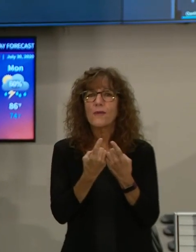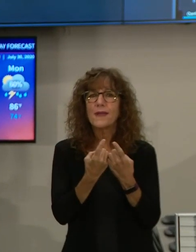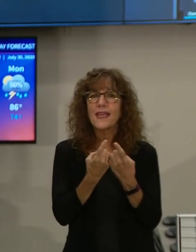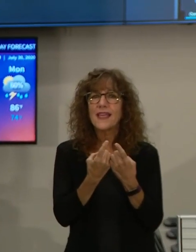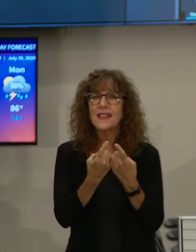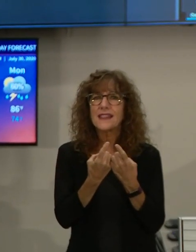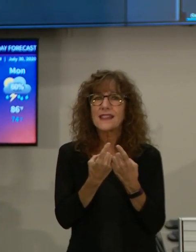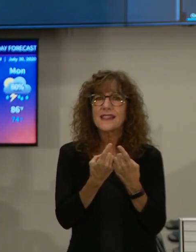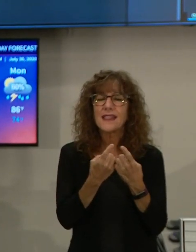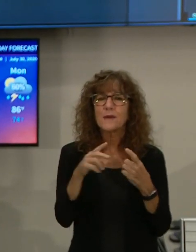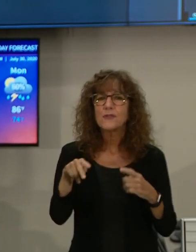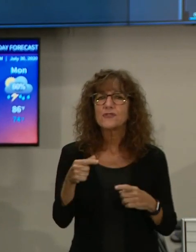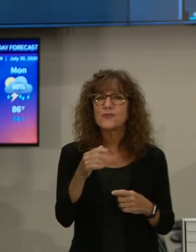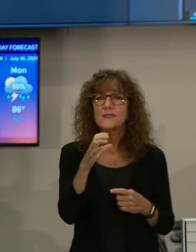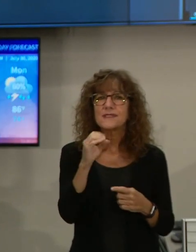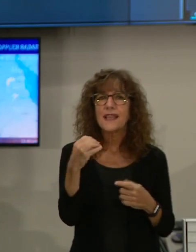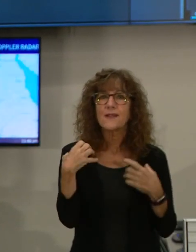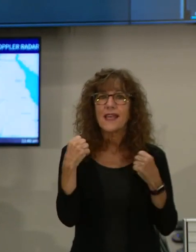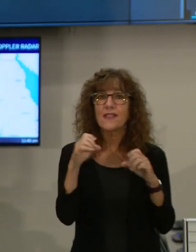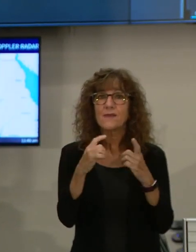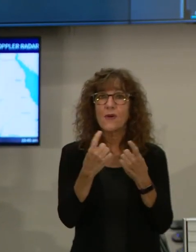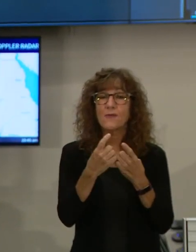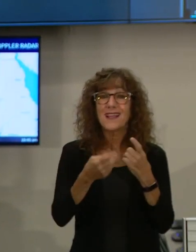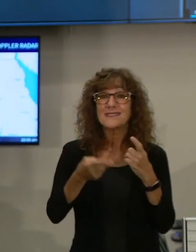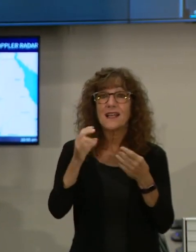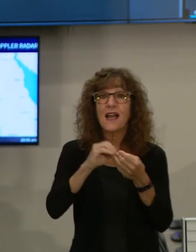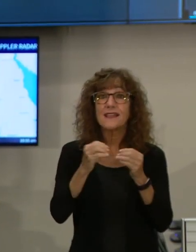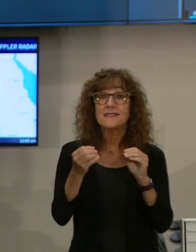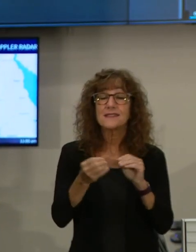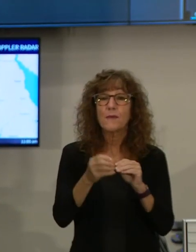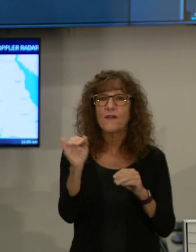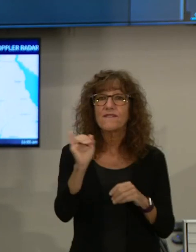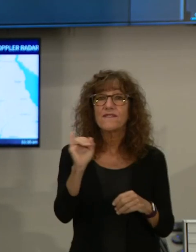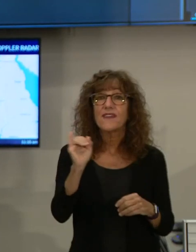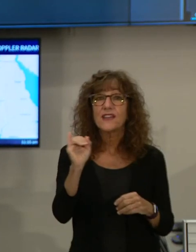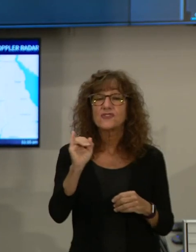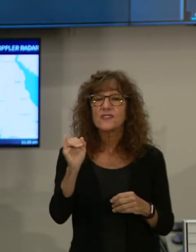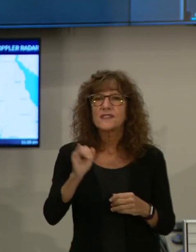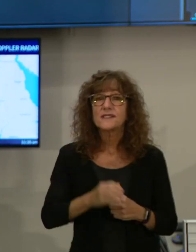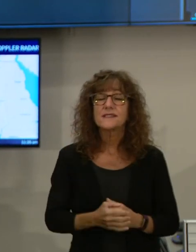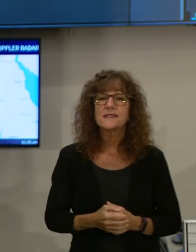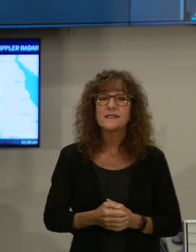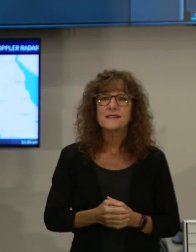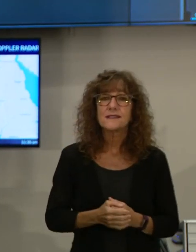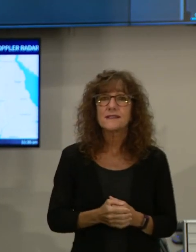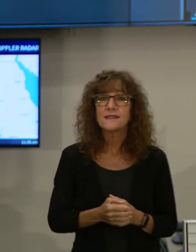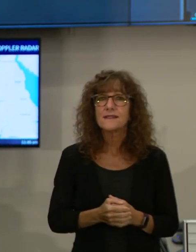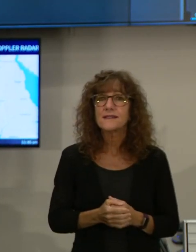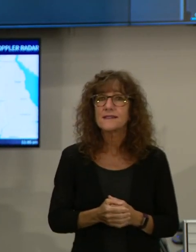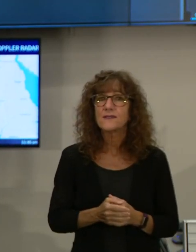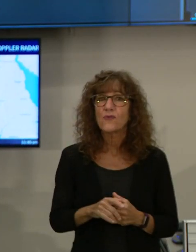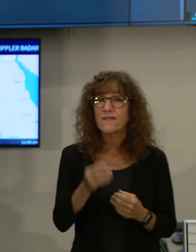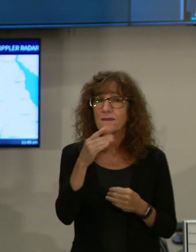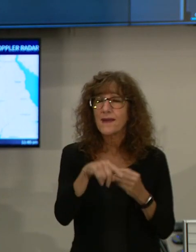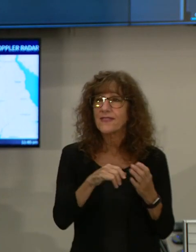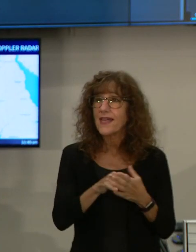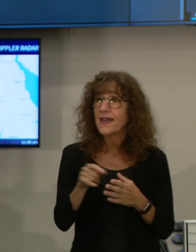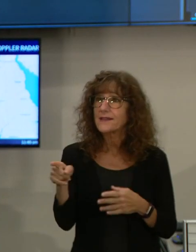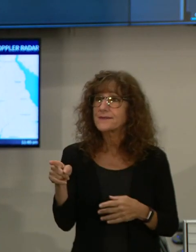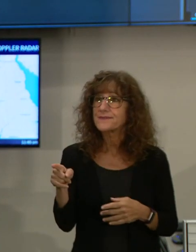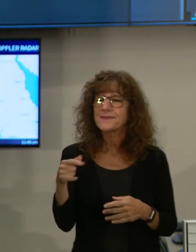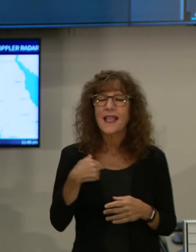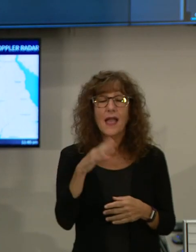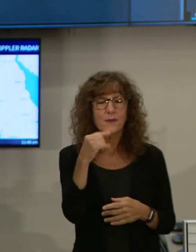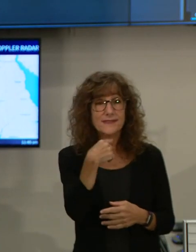saying that Prince George's County Health Department had the highest number of infections. Can you respond to the accusations made? Well, I will